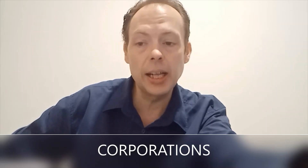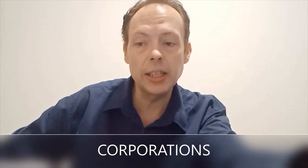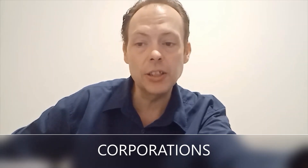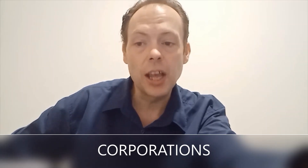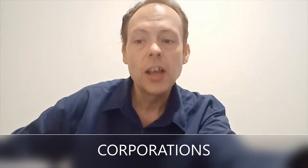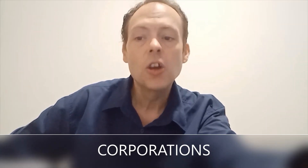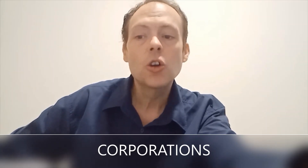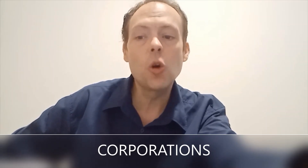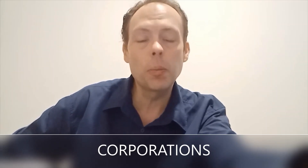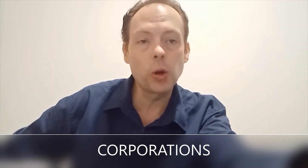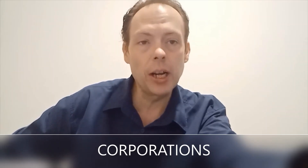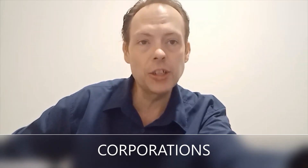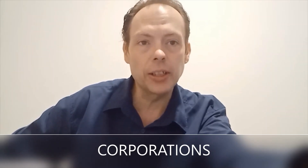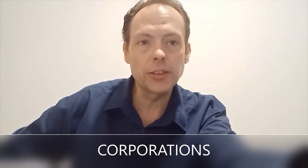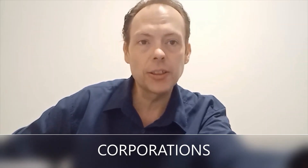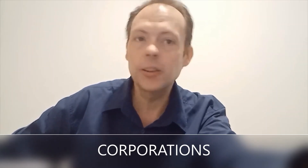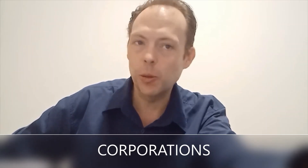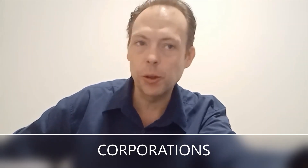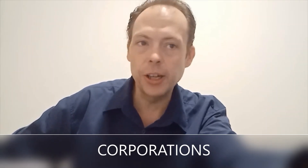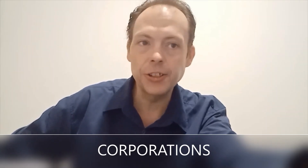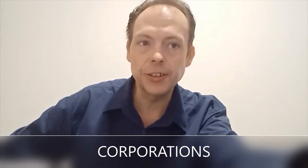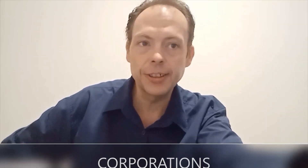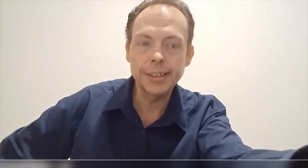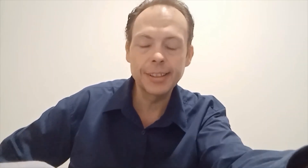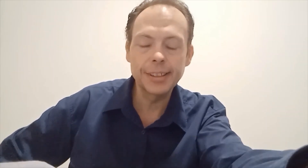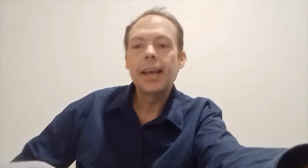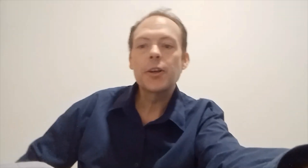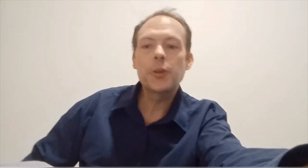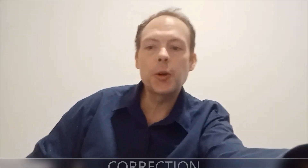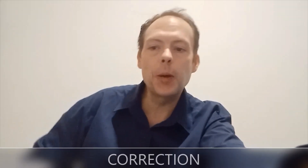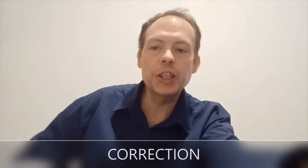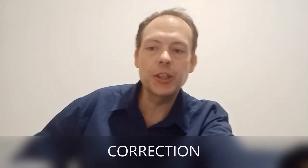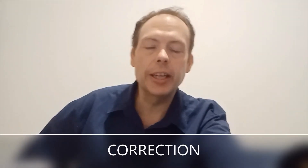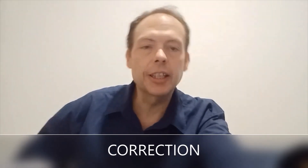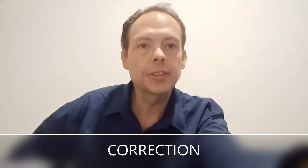Corporations. Corporations. Corporations. Correction.